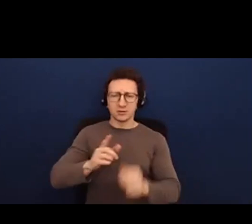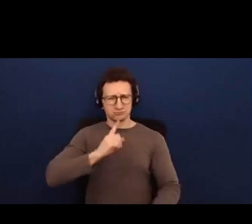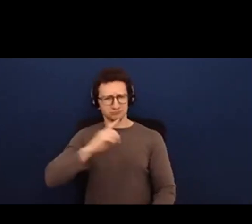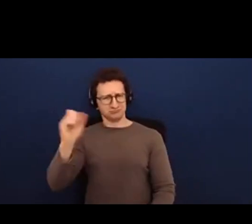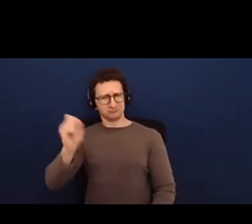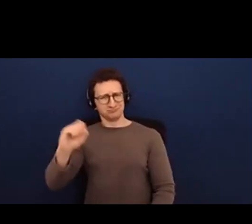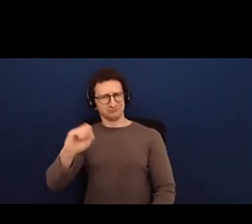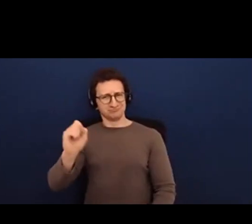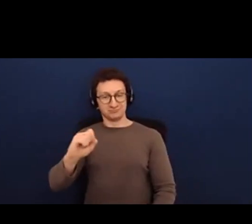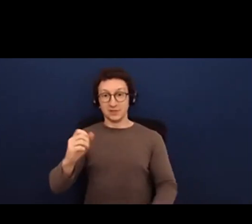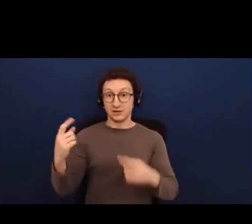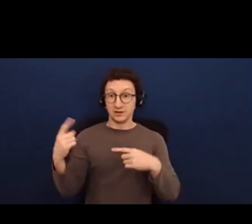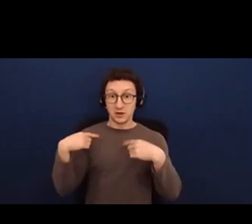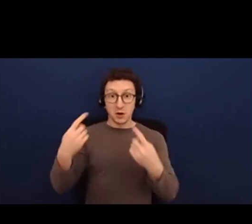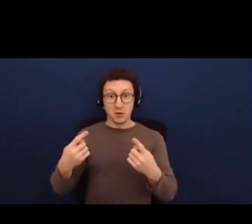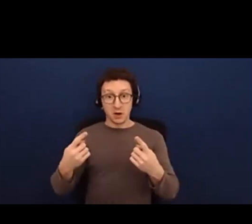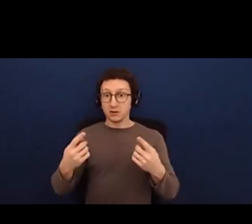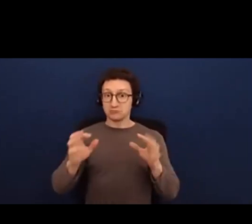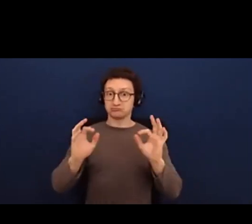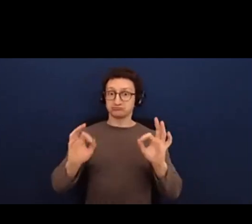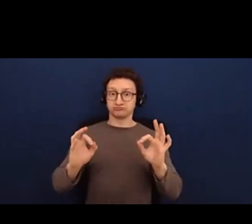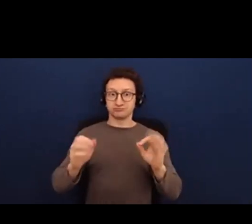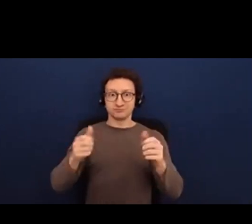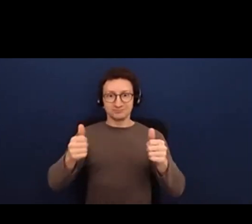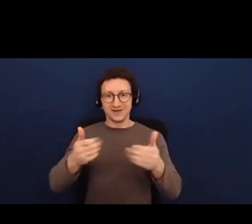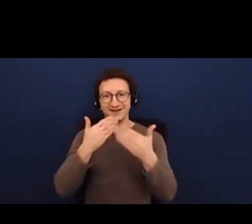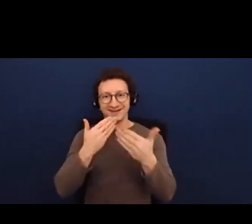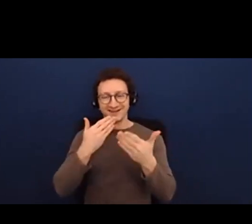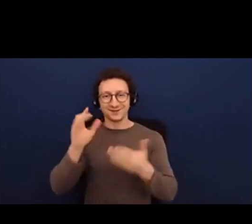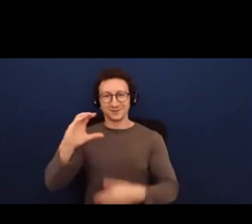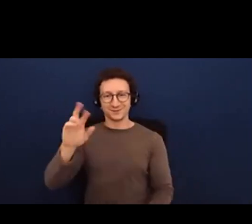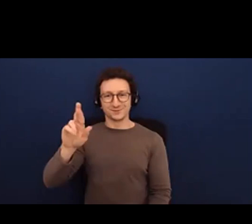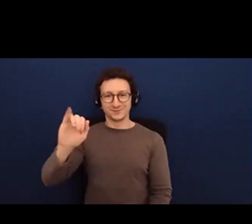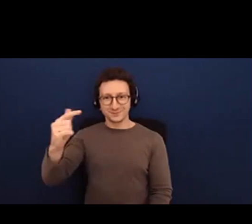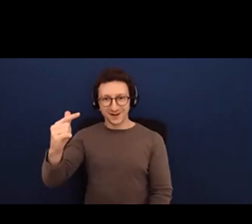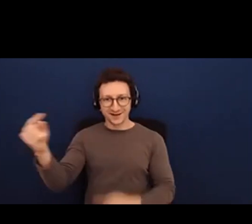looks like it's working out well. So first, let me say thank you, Craig, for doing this.